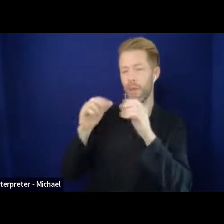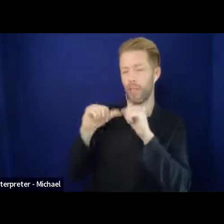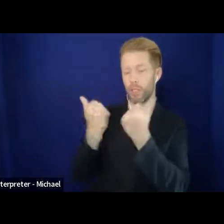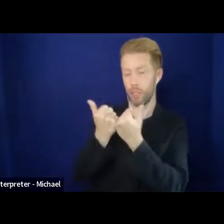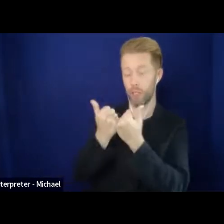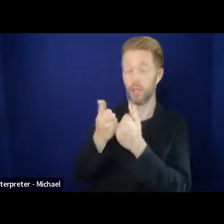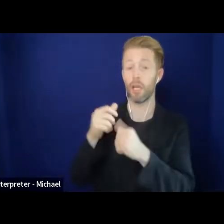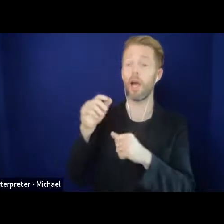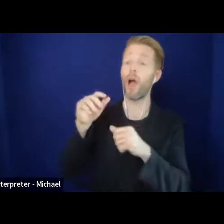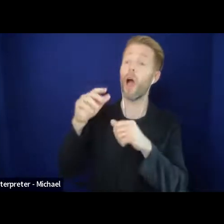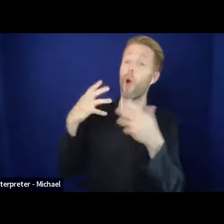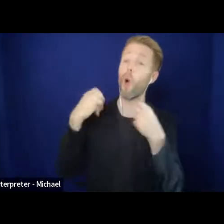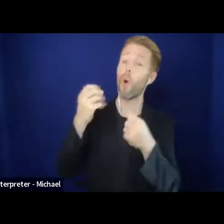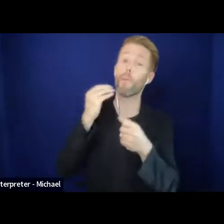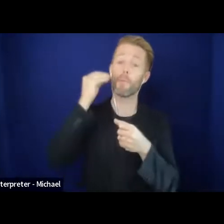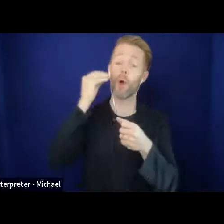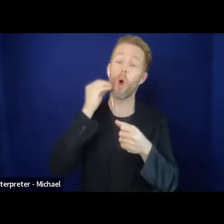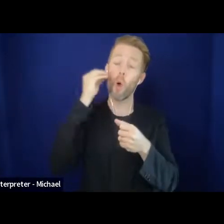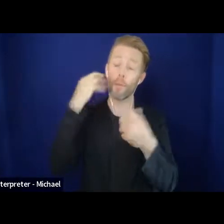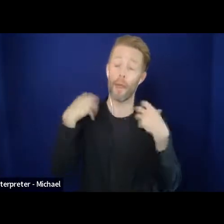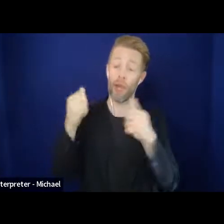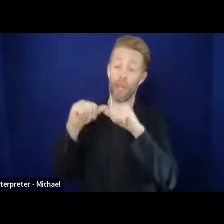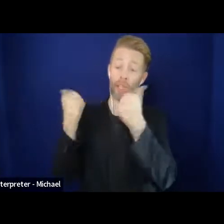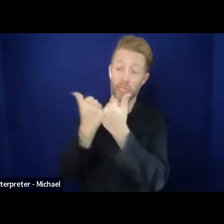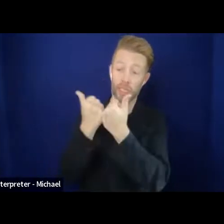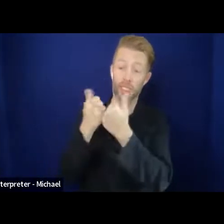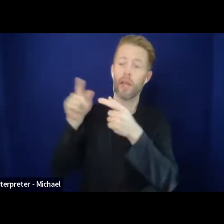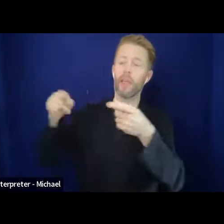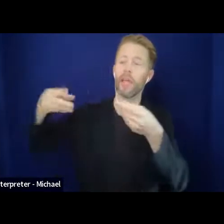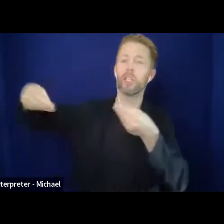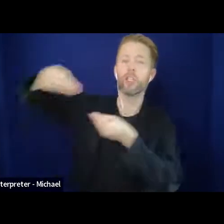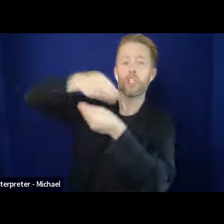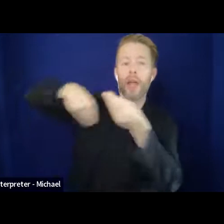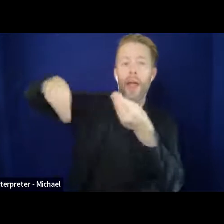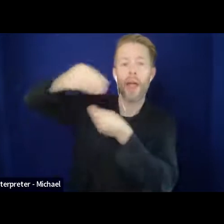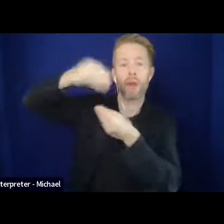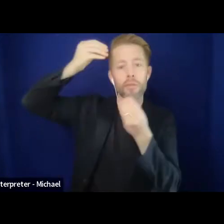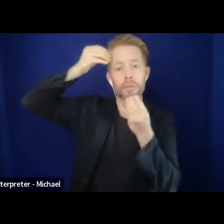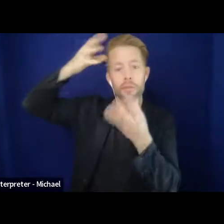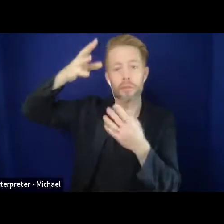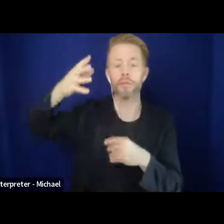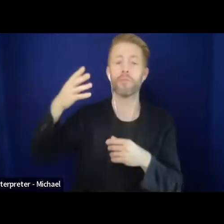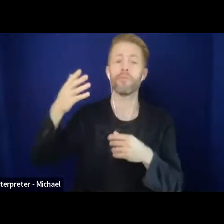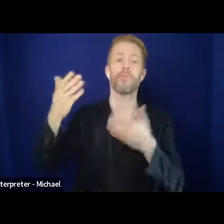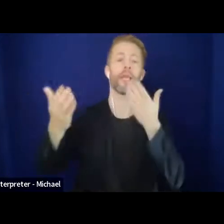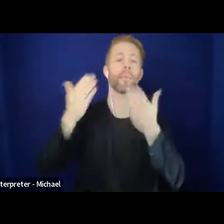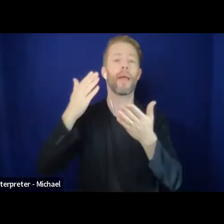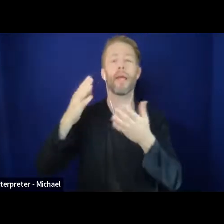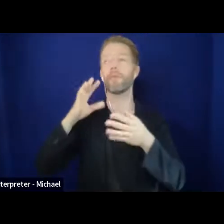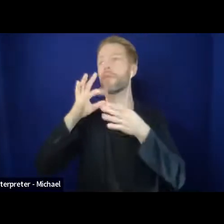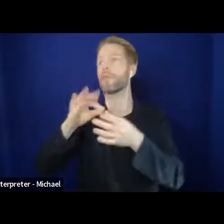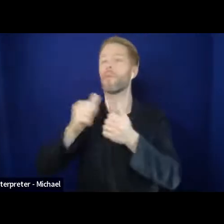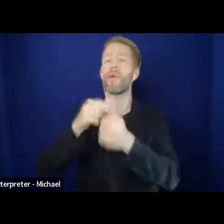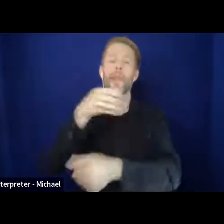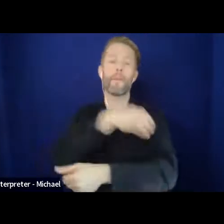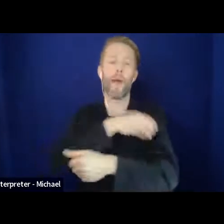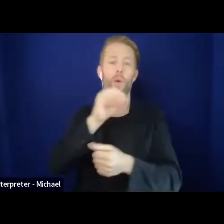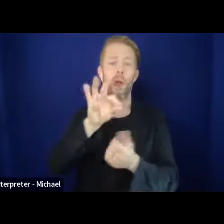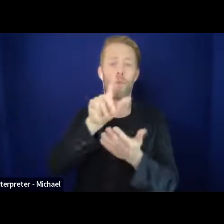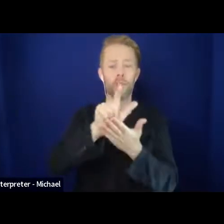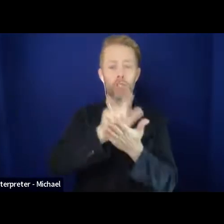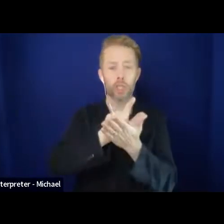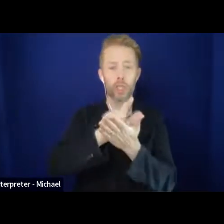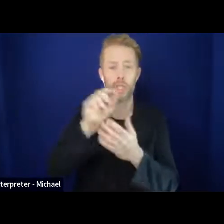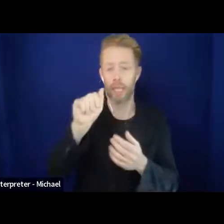whether the issues have been with the beneficiary themselves or with maybe a power of attorney agent or family member,